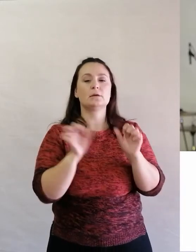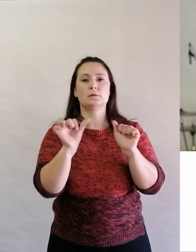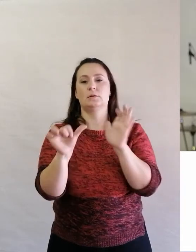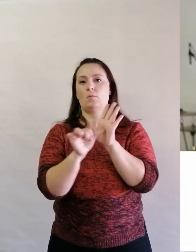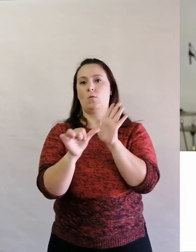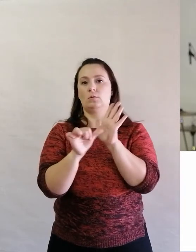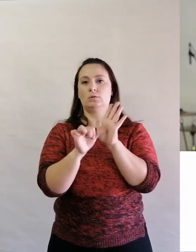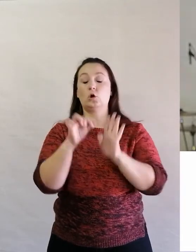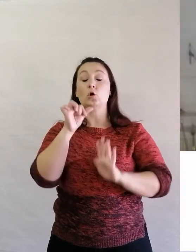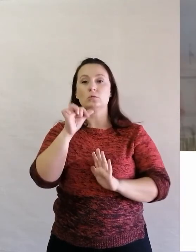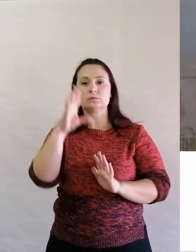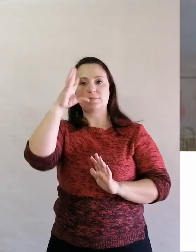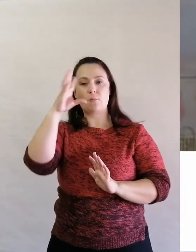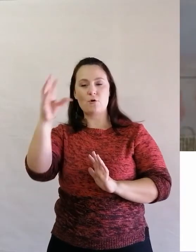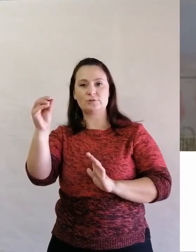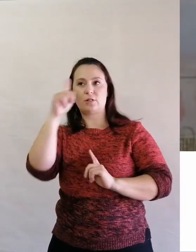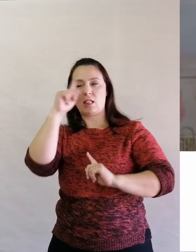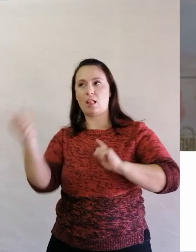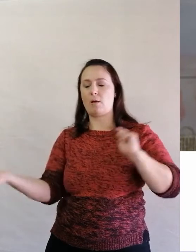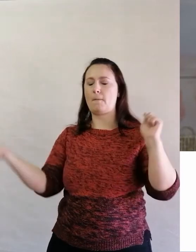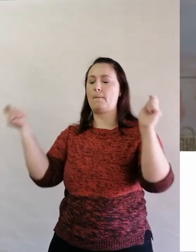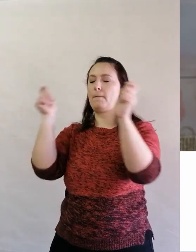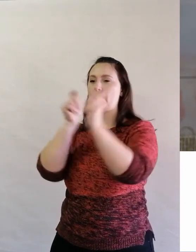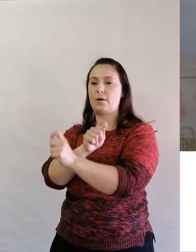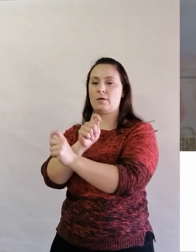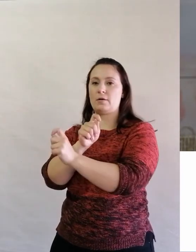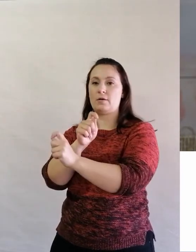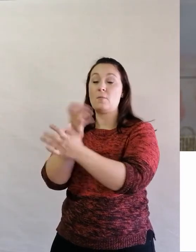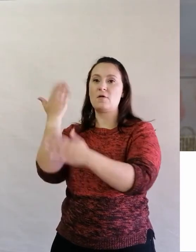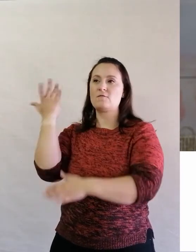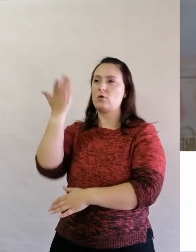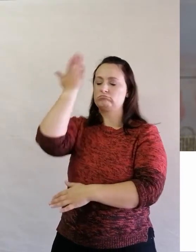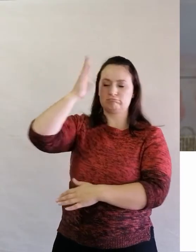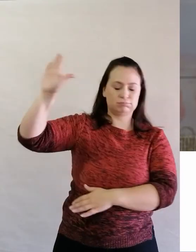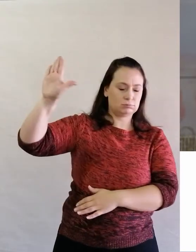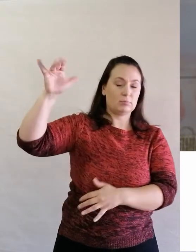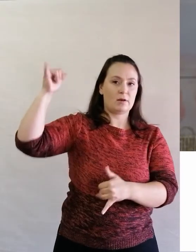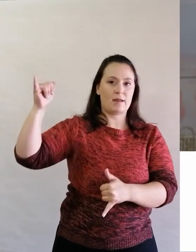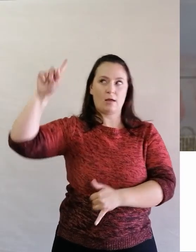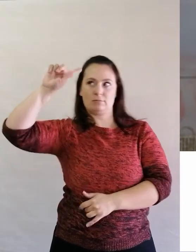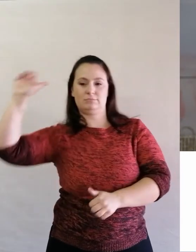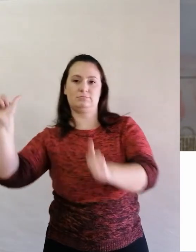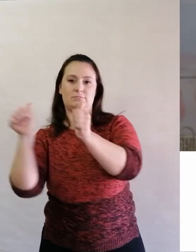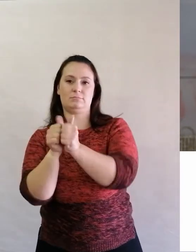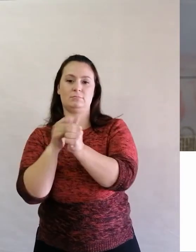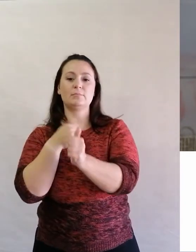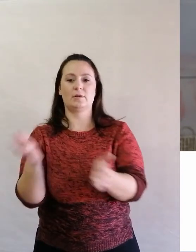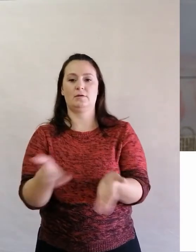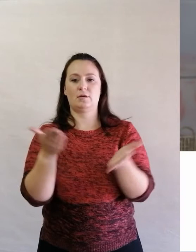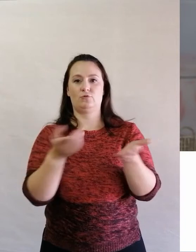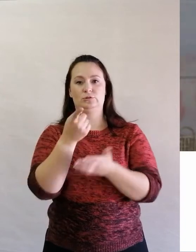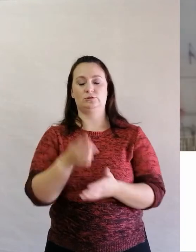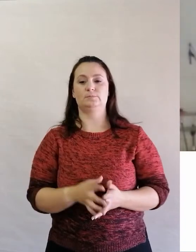decision, spiritually, it's a Damascus Road experience. You were against him and now you're for him. And I want to encourage you with that. So